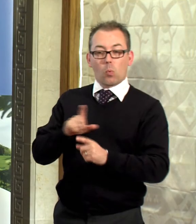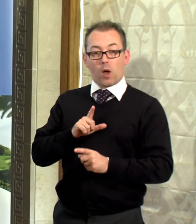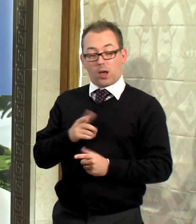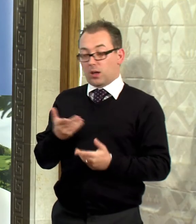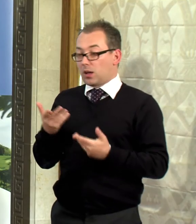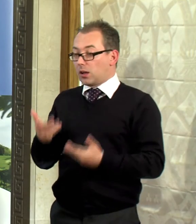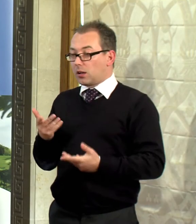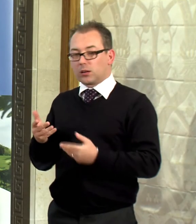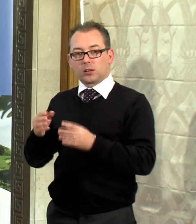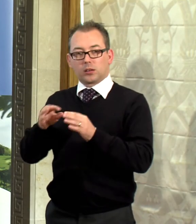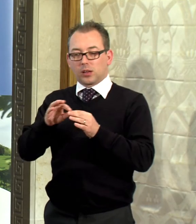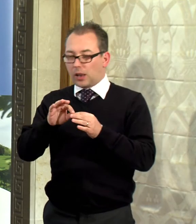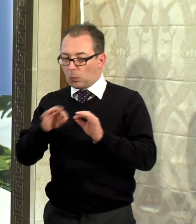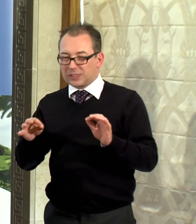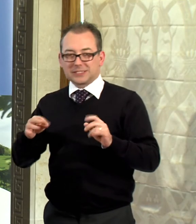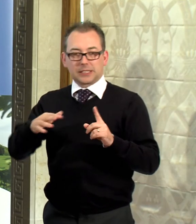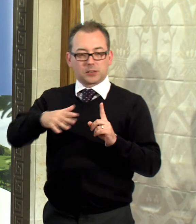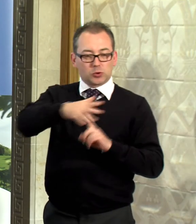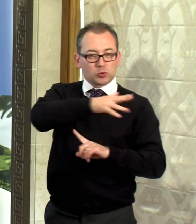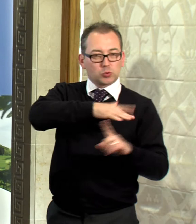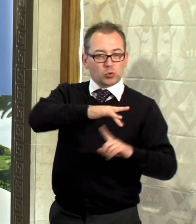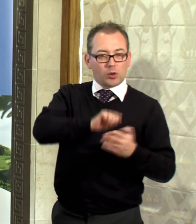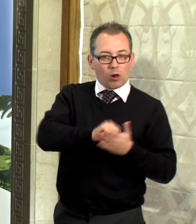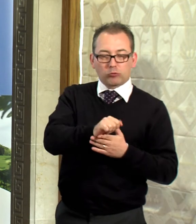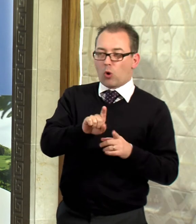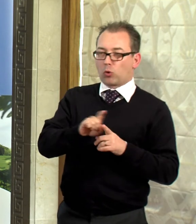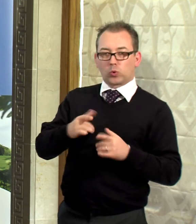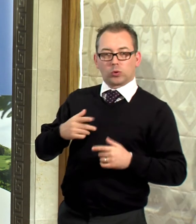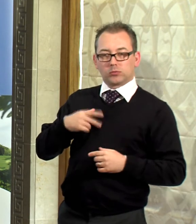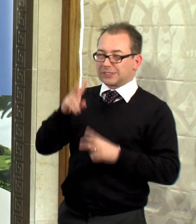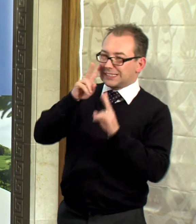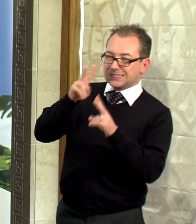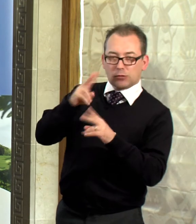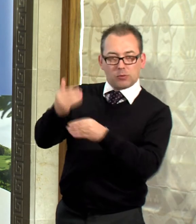linguistic, sociocultural, and sensory barriers.